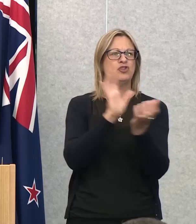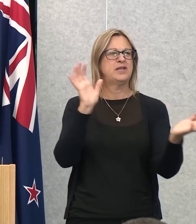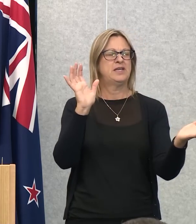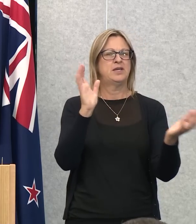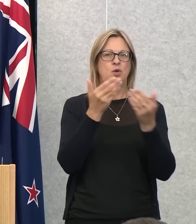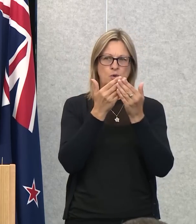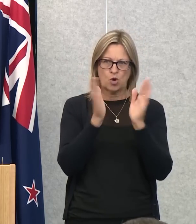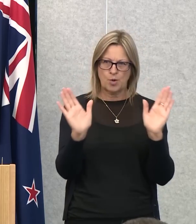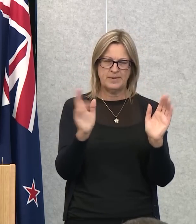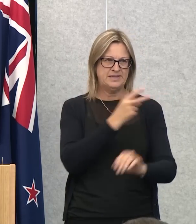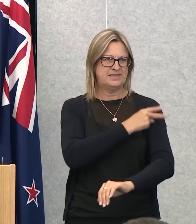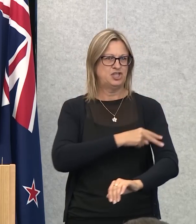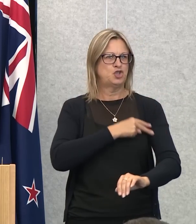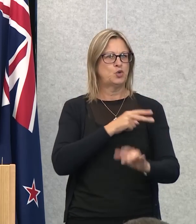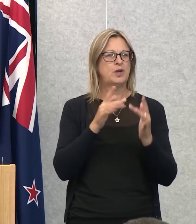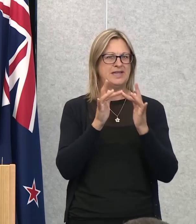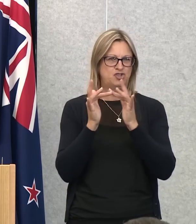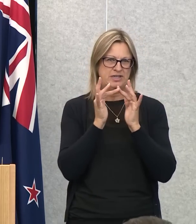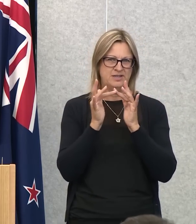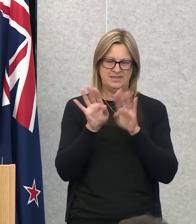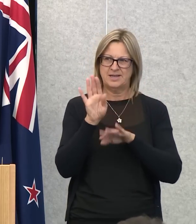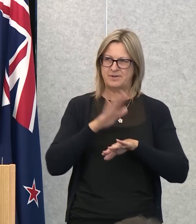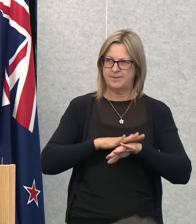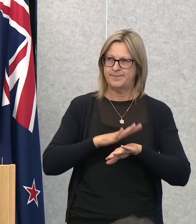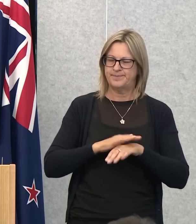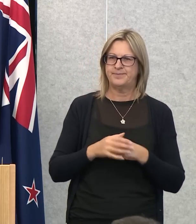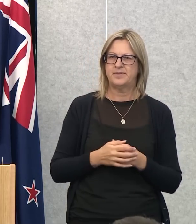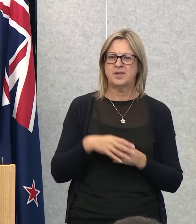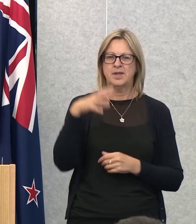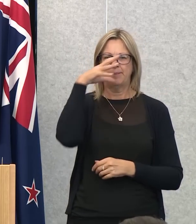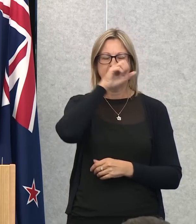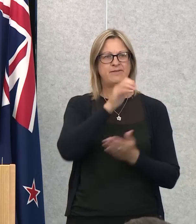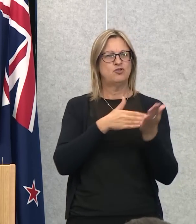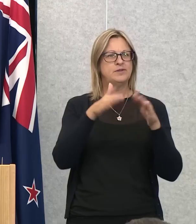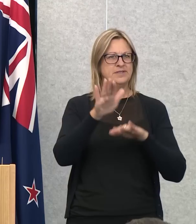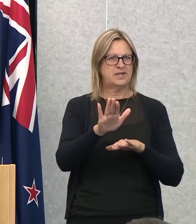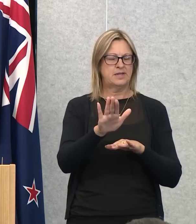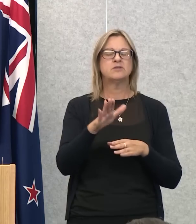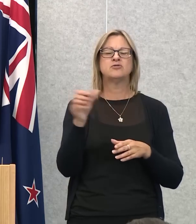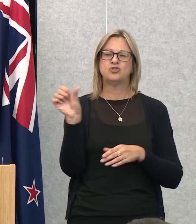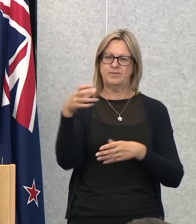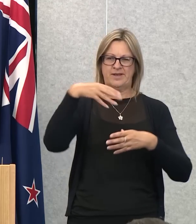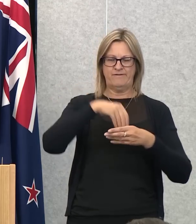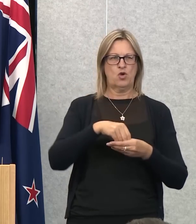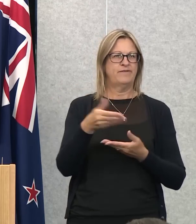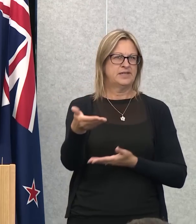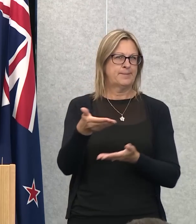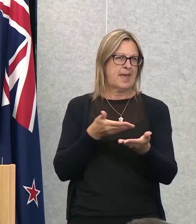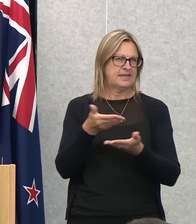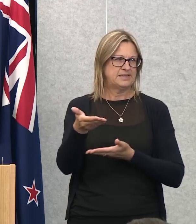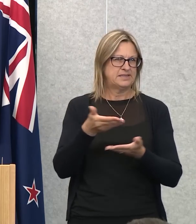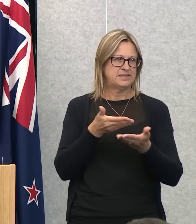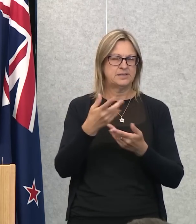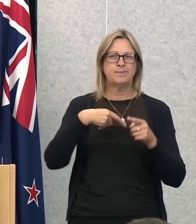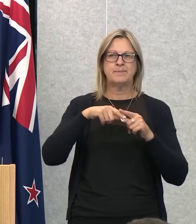and secure internet. I do believe that New Zealand has a role to play in this debate and in much